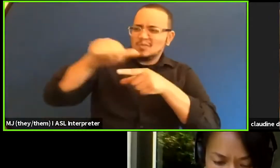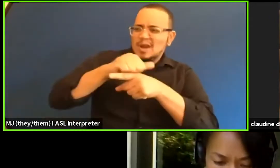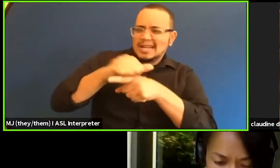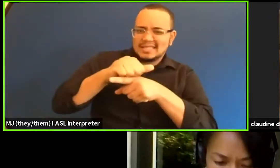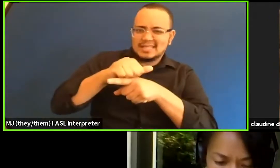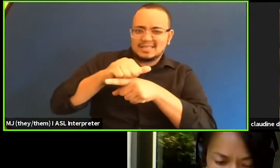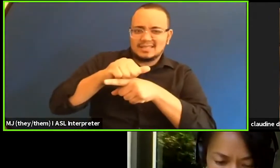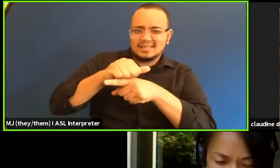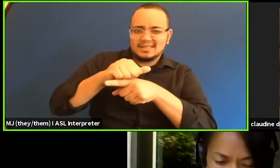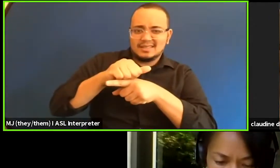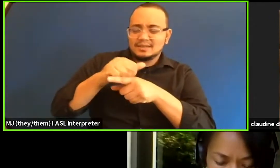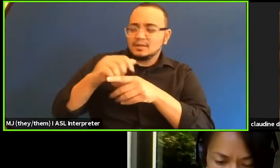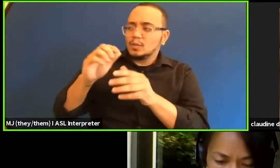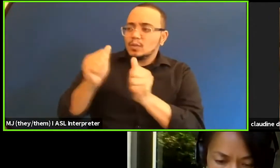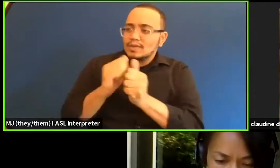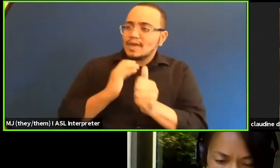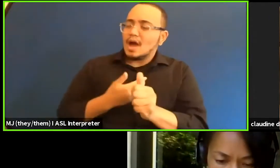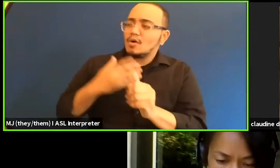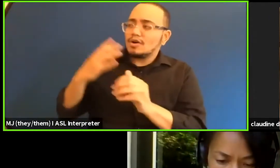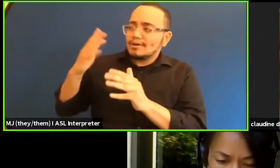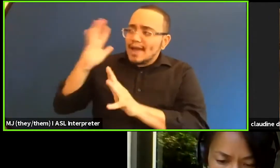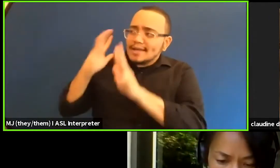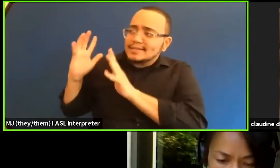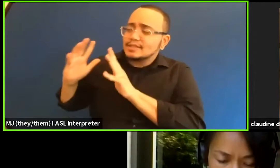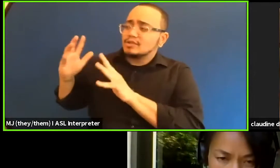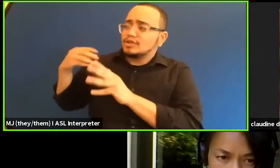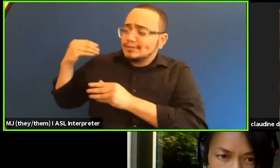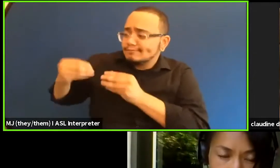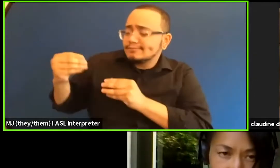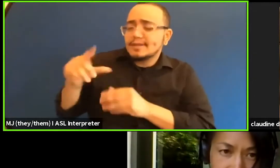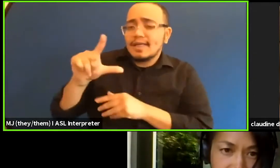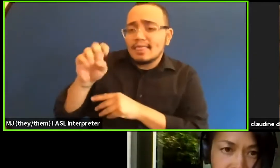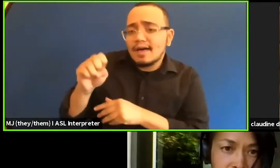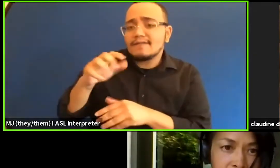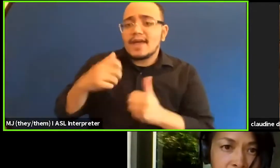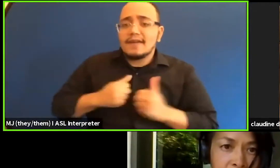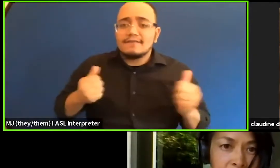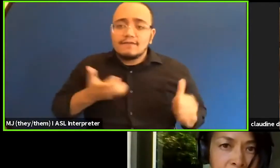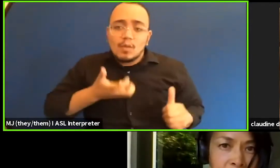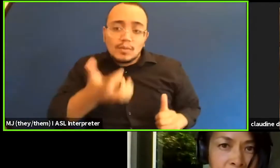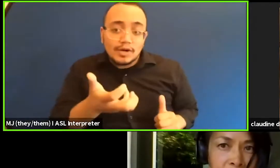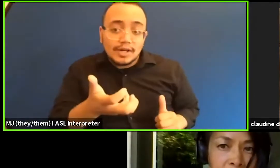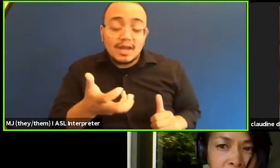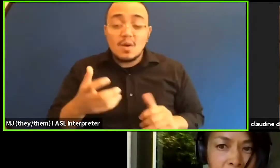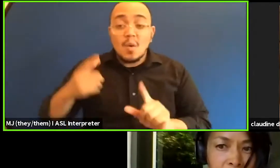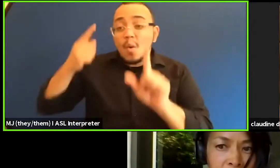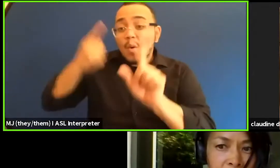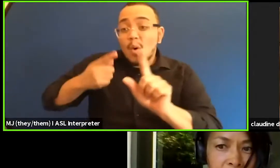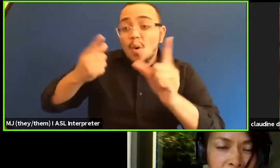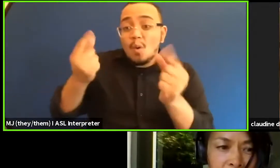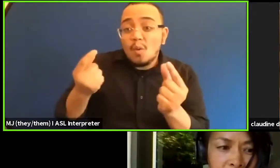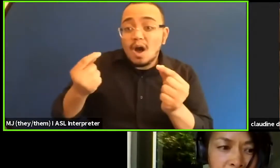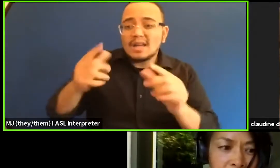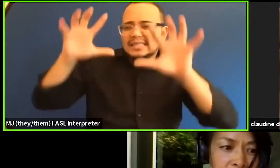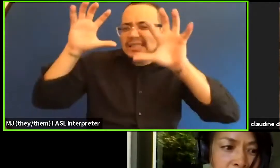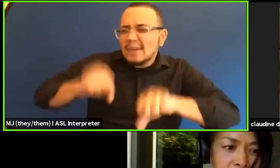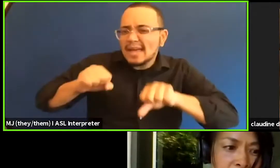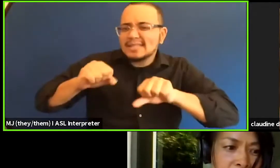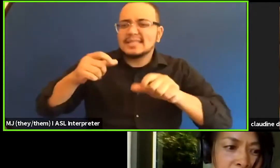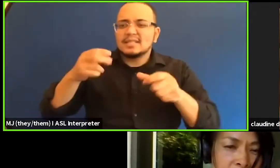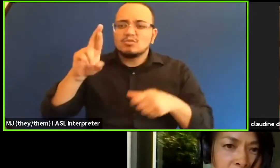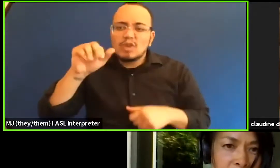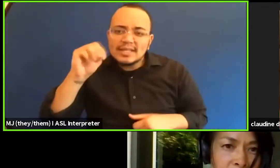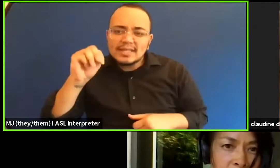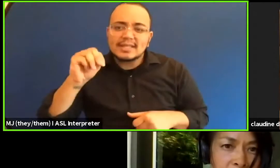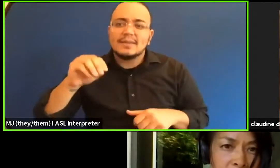indigenous practices, rooted in love, and rooted in vulnerability. Dismantling racism, dismantling colonialism